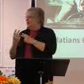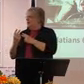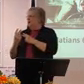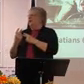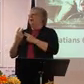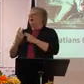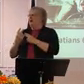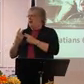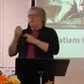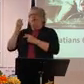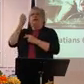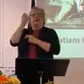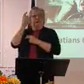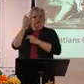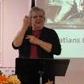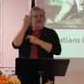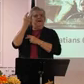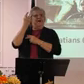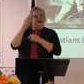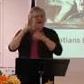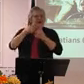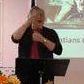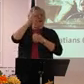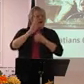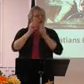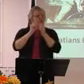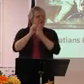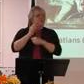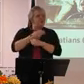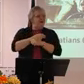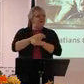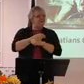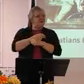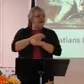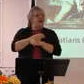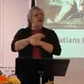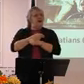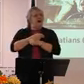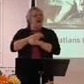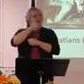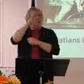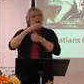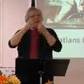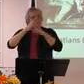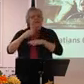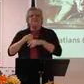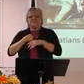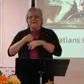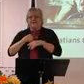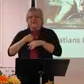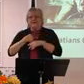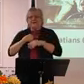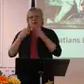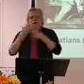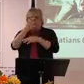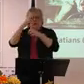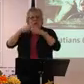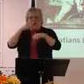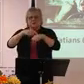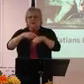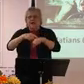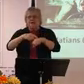see most of the time how God was with us. God blessed us. He brought us through some difficult